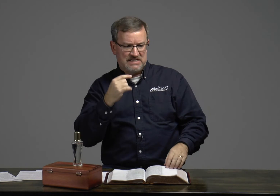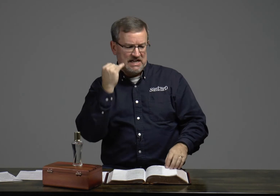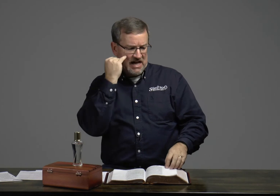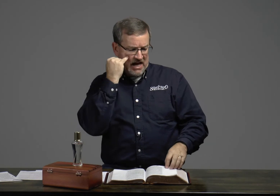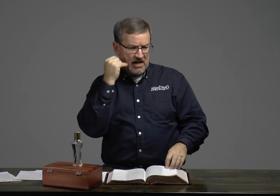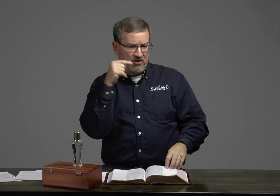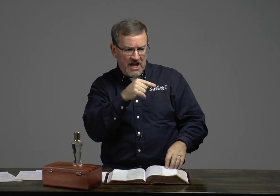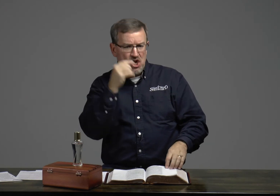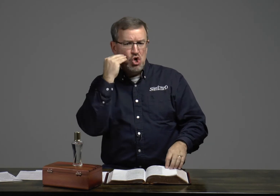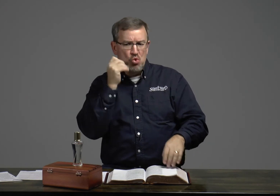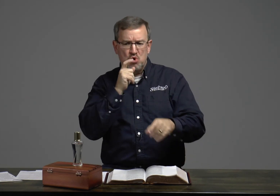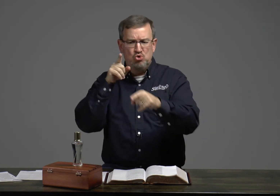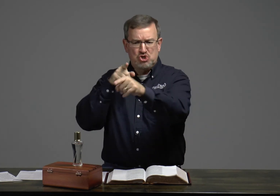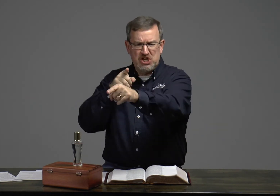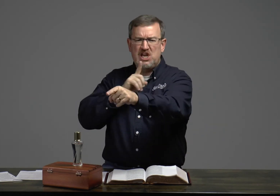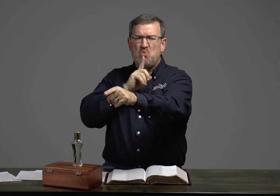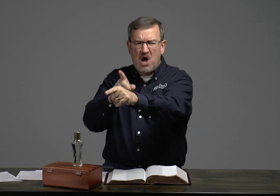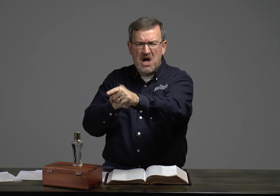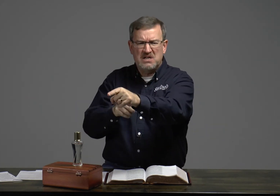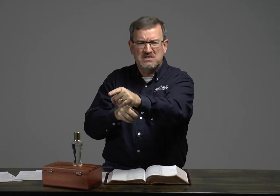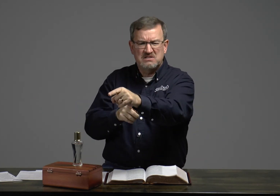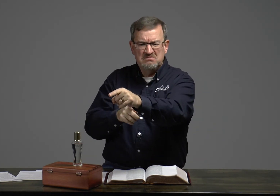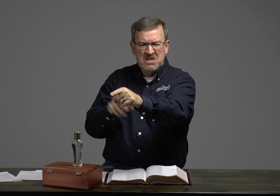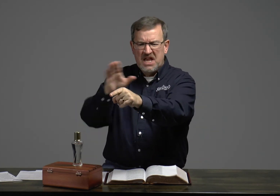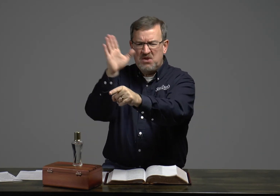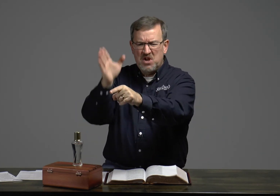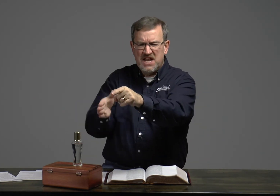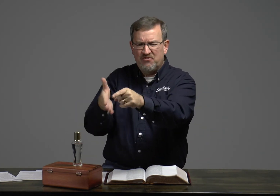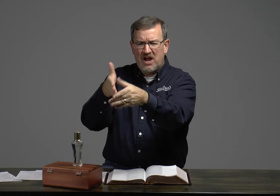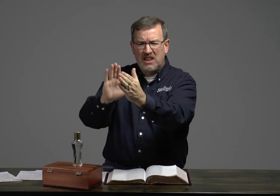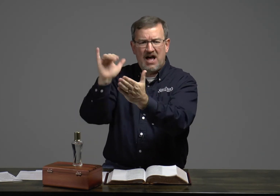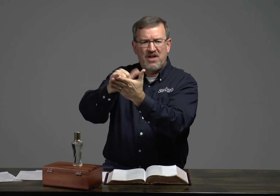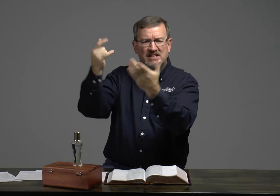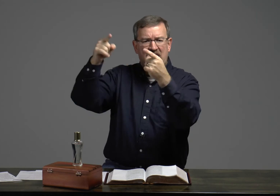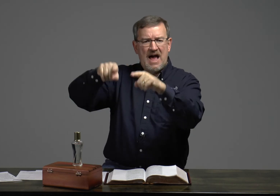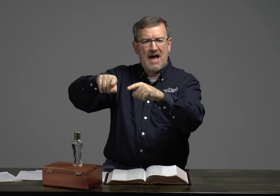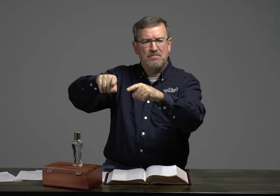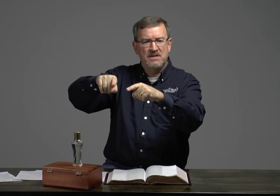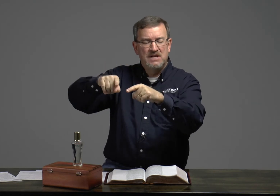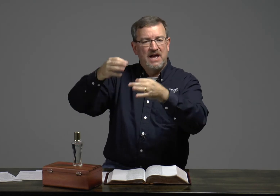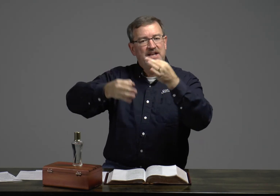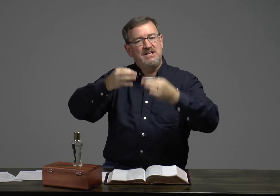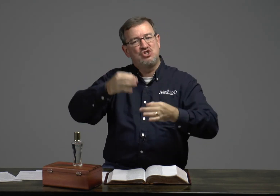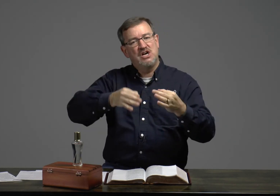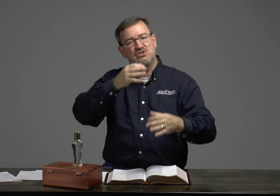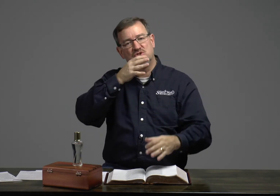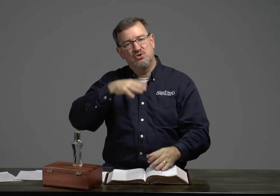said, if he knew who she was, he would never allow that to happen. And he judged the